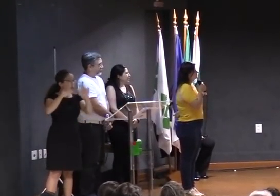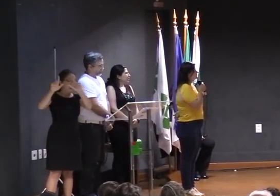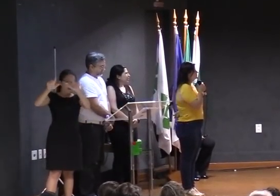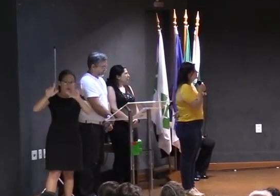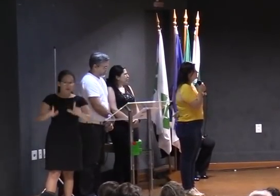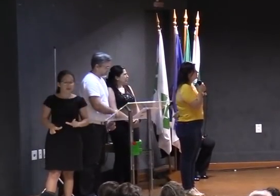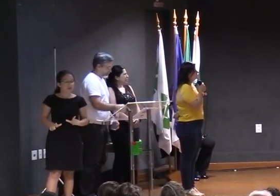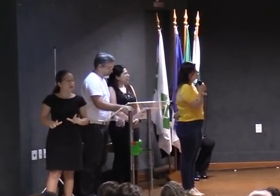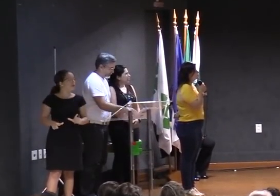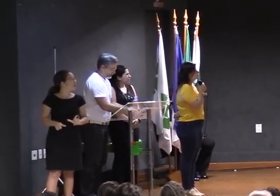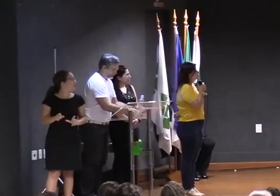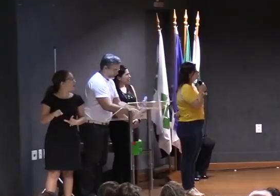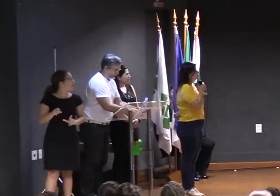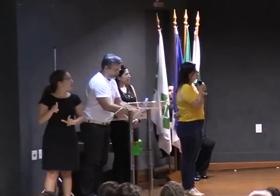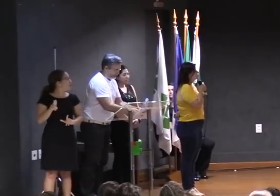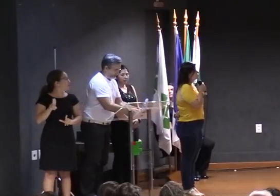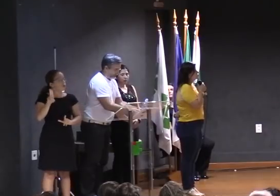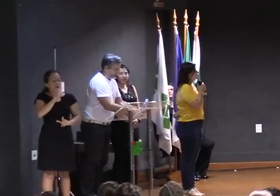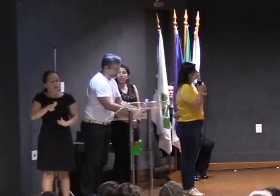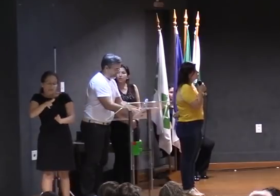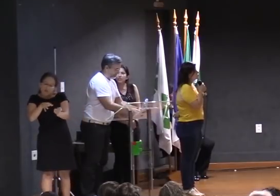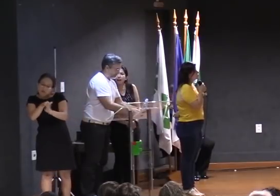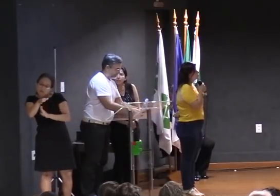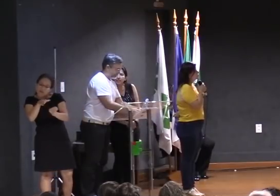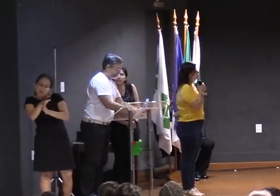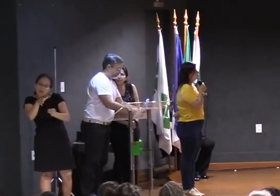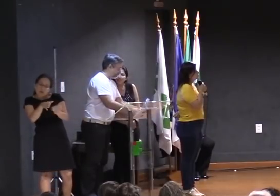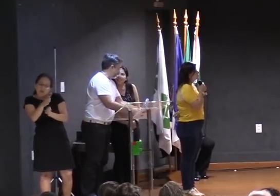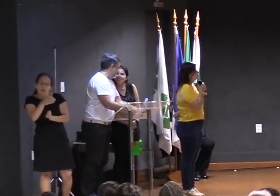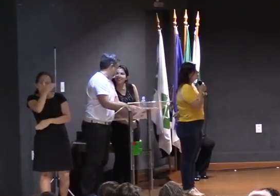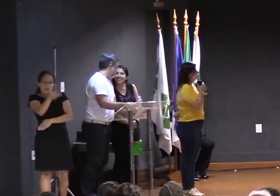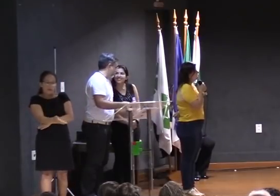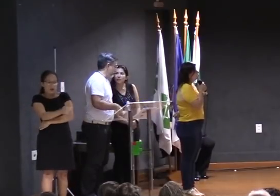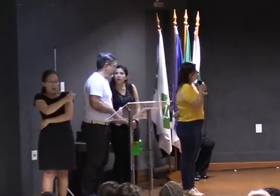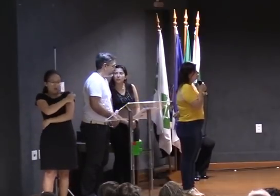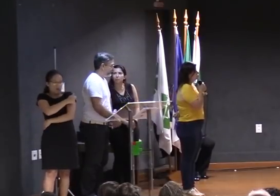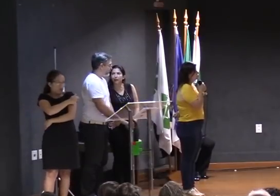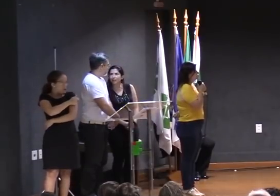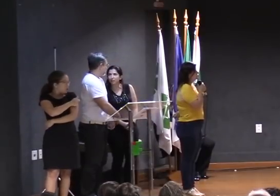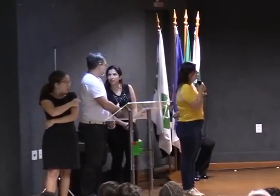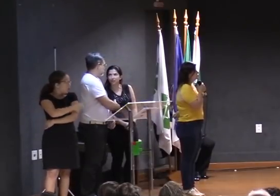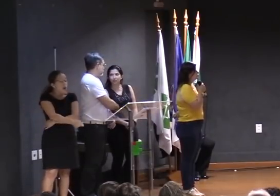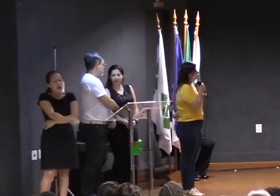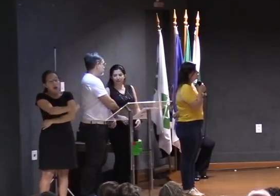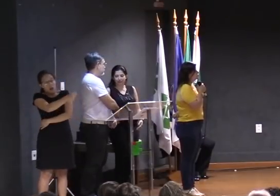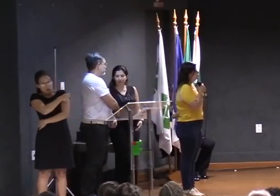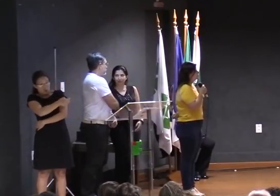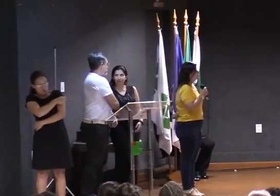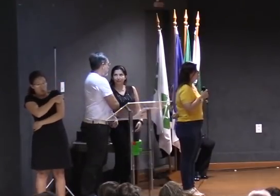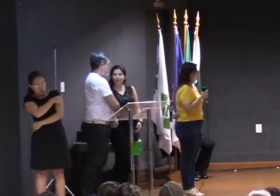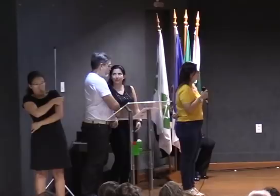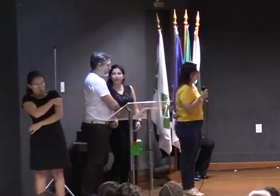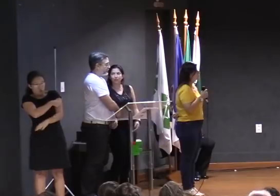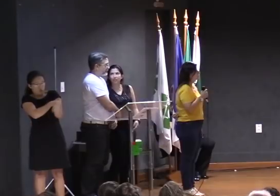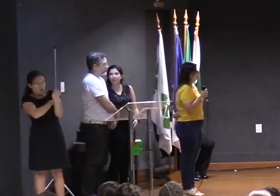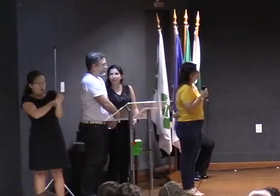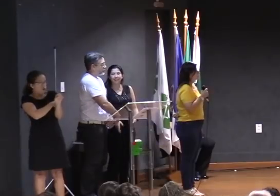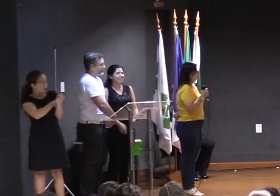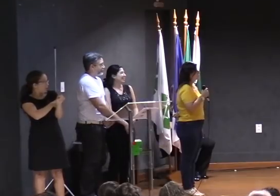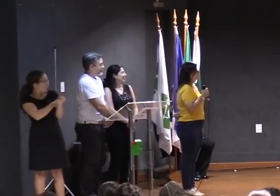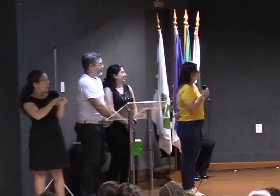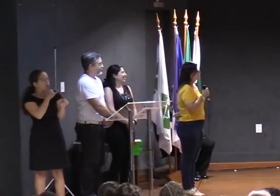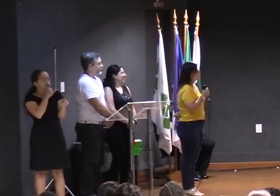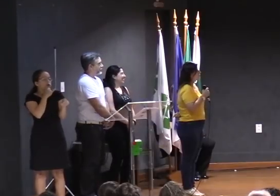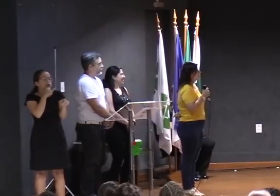has been used in an orientation course for the students. So the students are writing